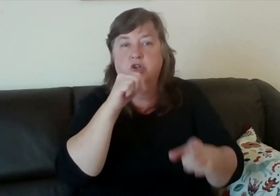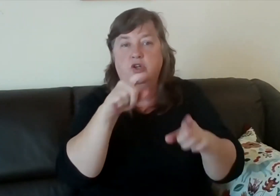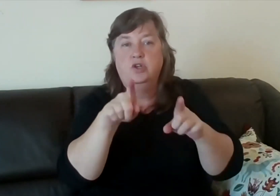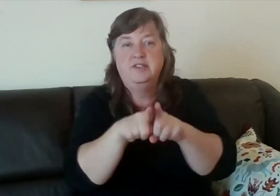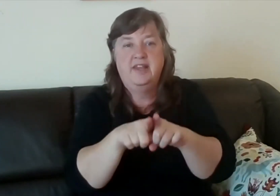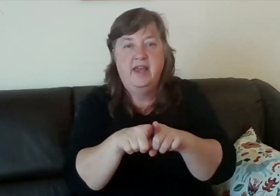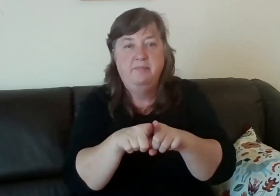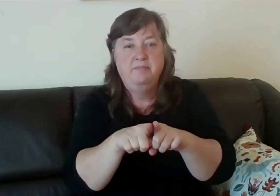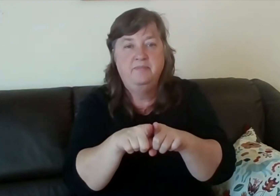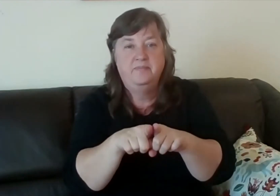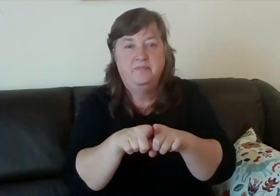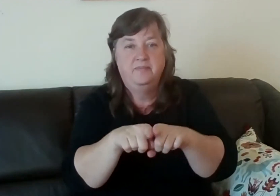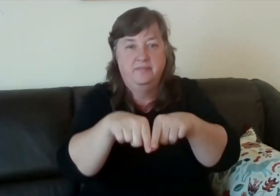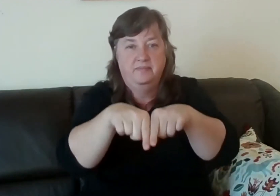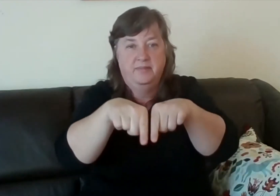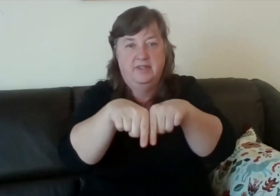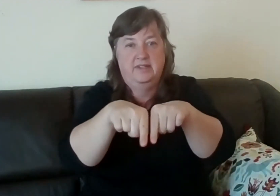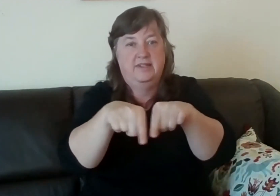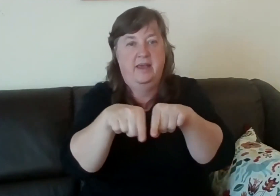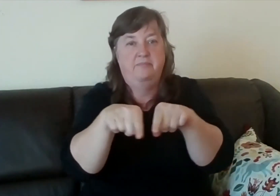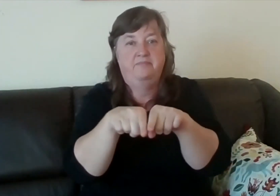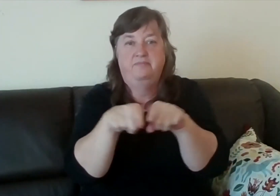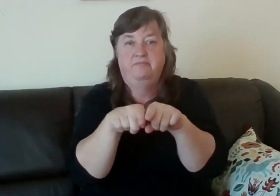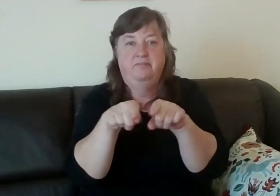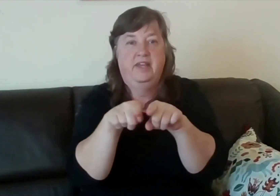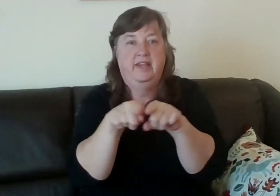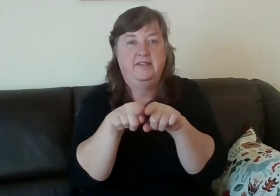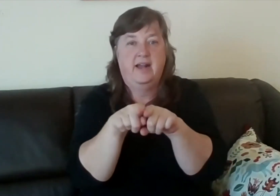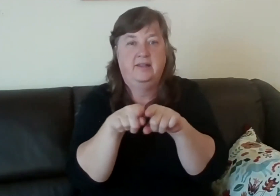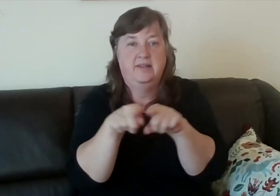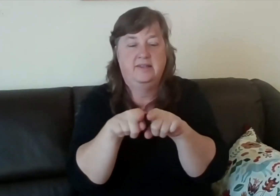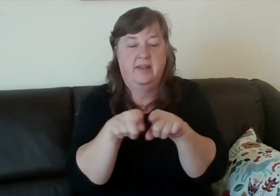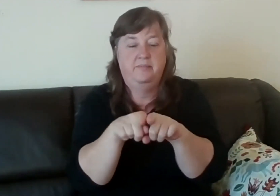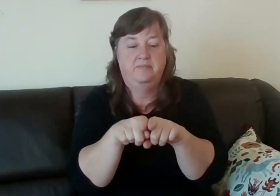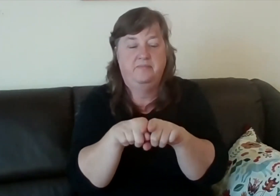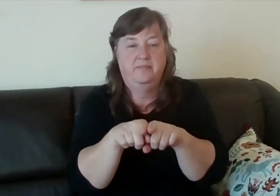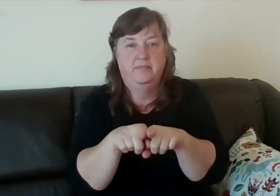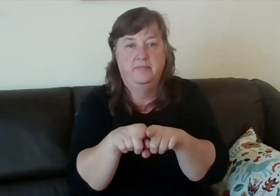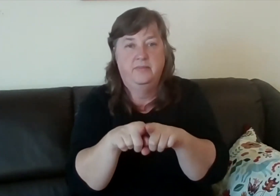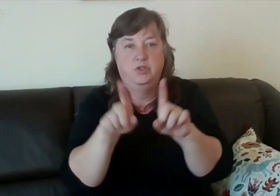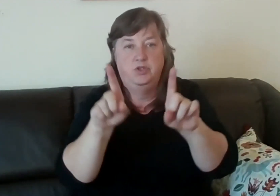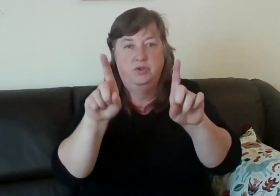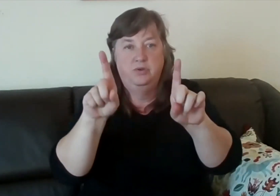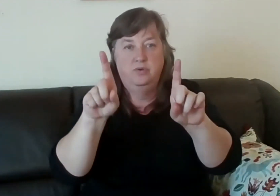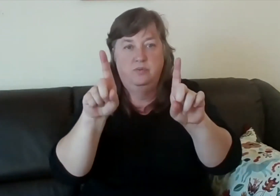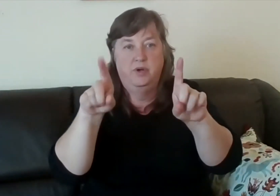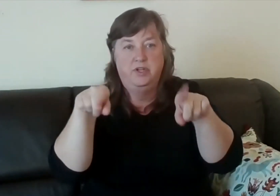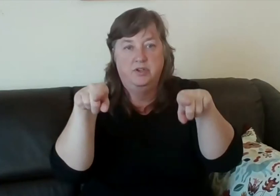girl, same. This is same, like exactly the same. 2